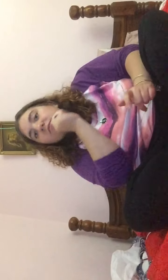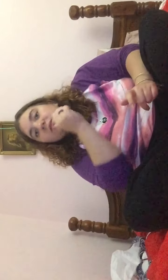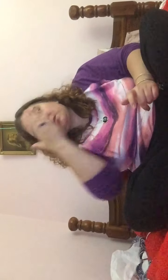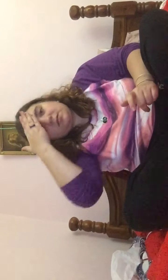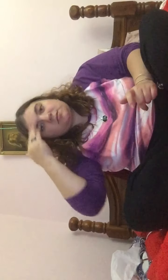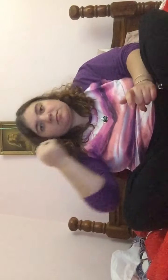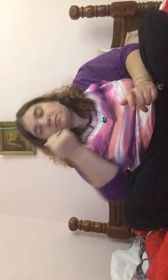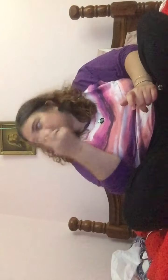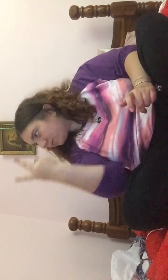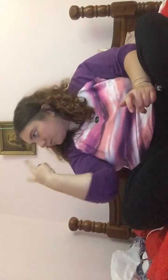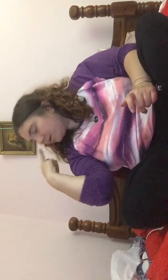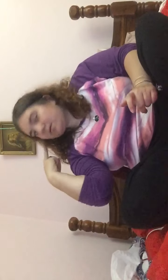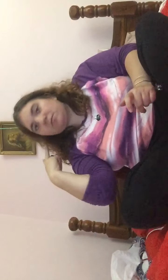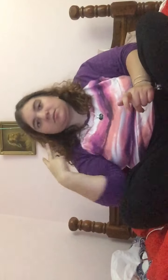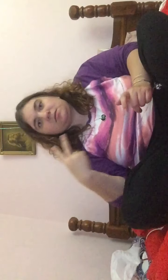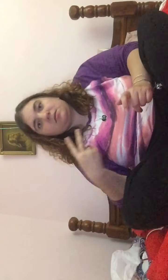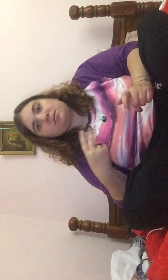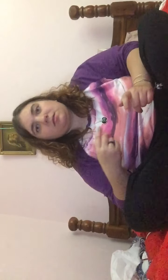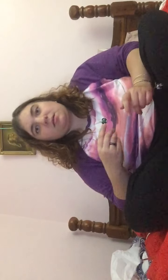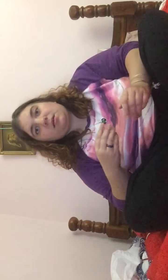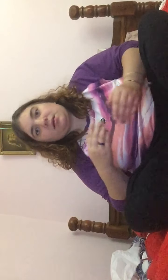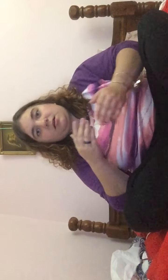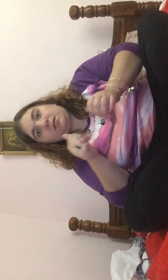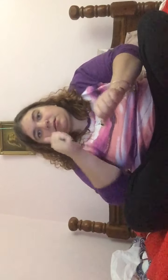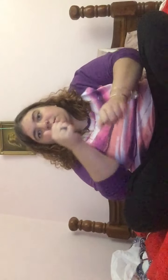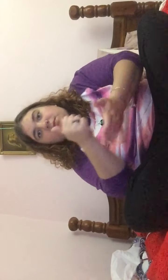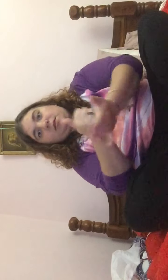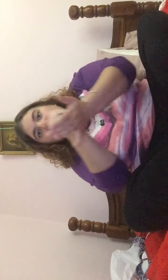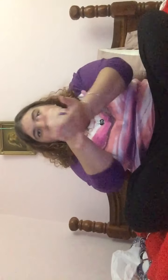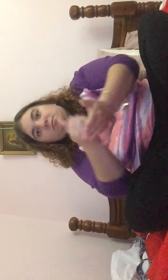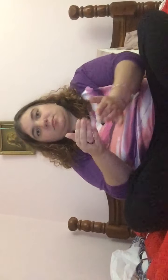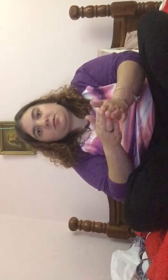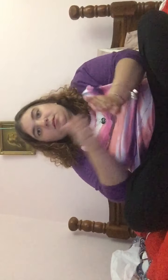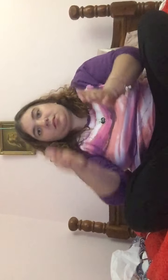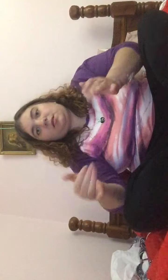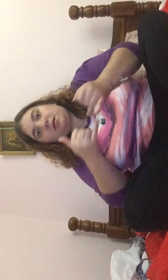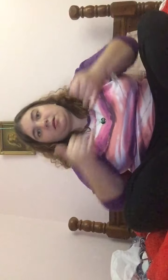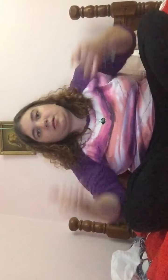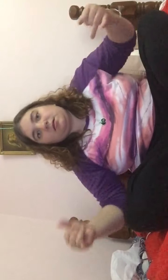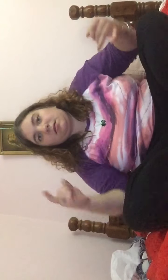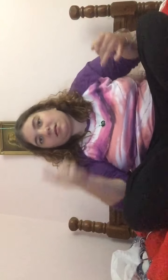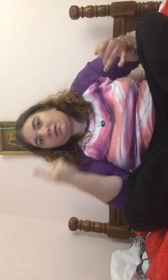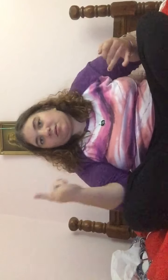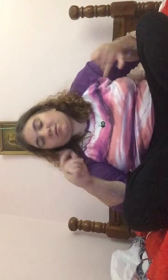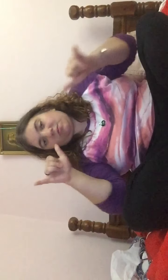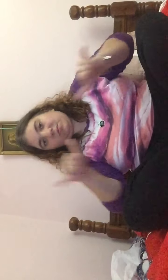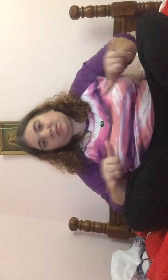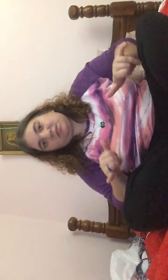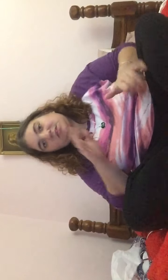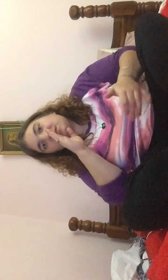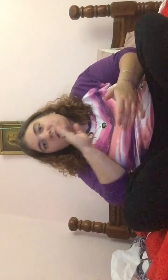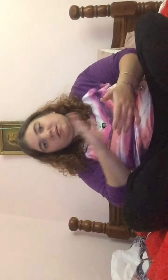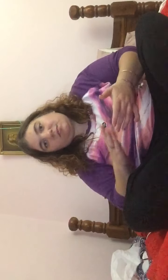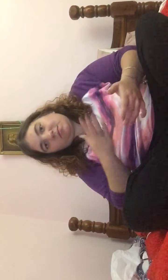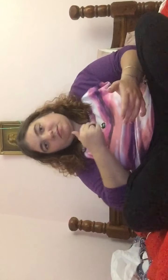forget, turn back around Help the next one in line Always stay humble